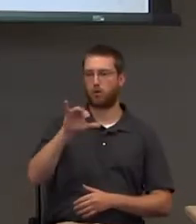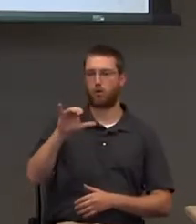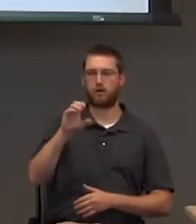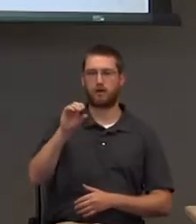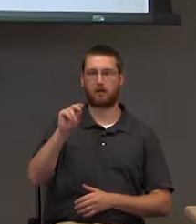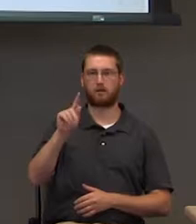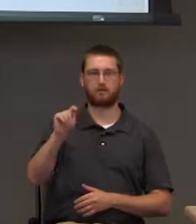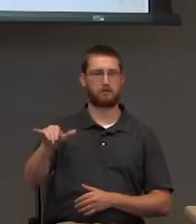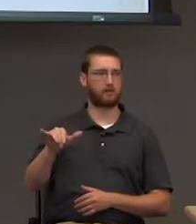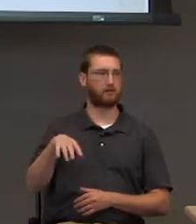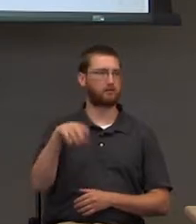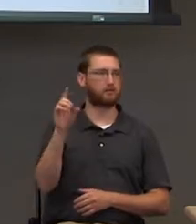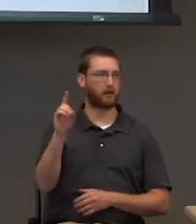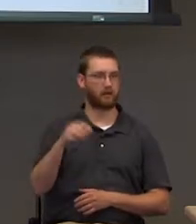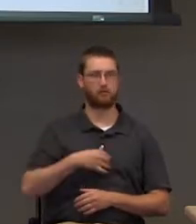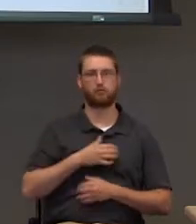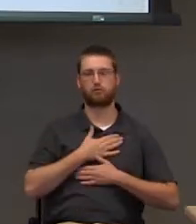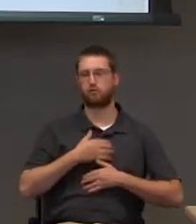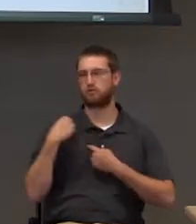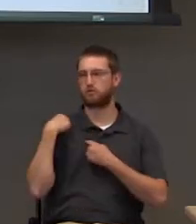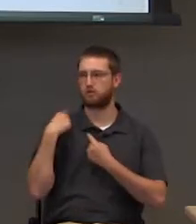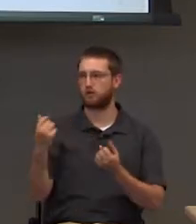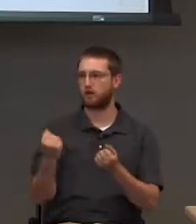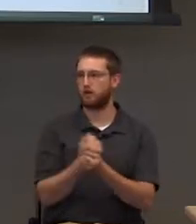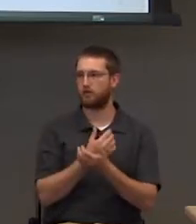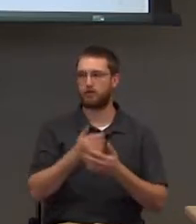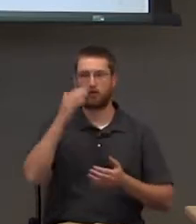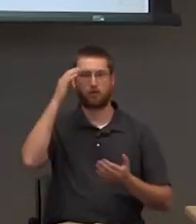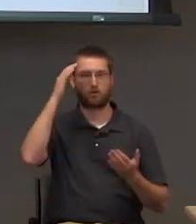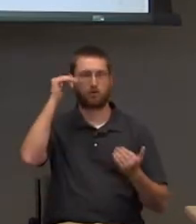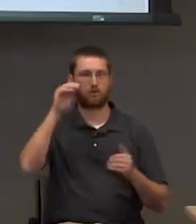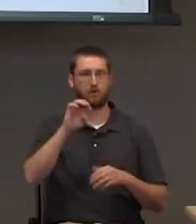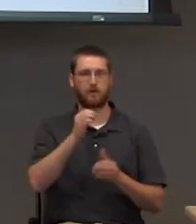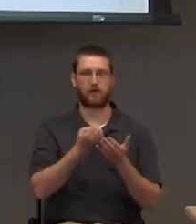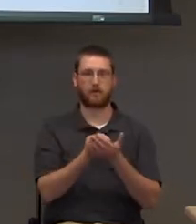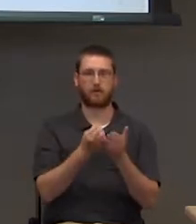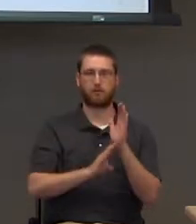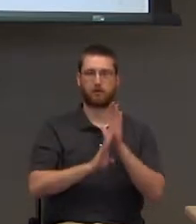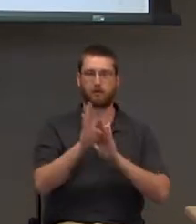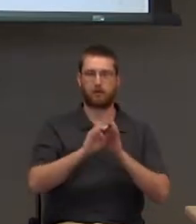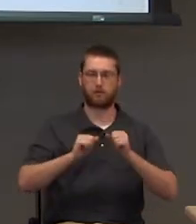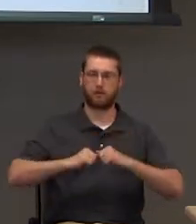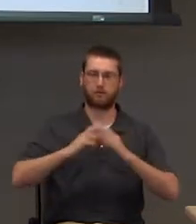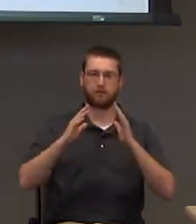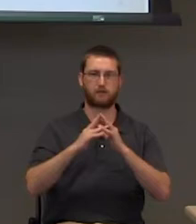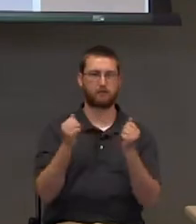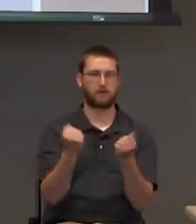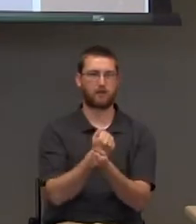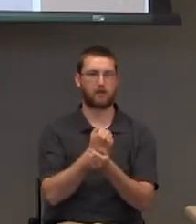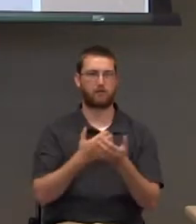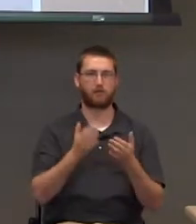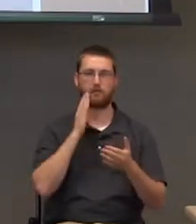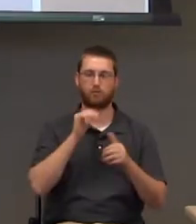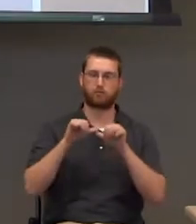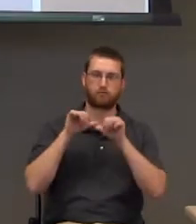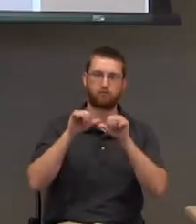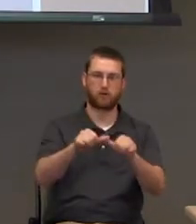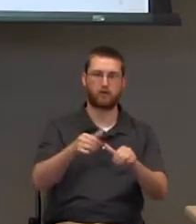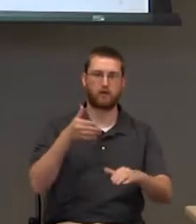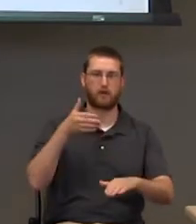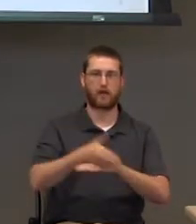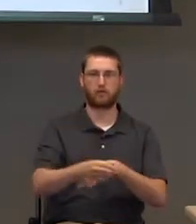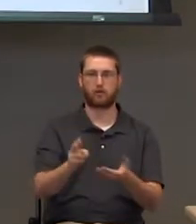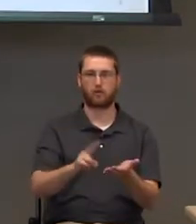soon. And hopefully economic development implementation will last well beyond the conclusion of this contract. So with that, let's jump into